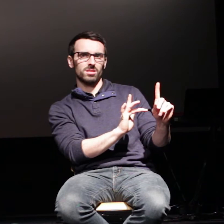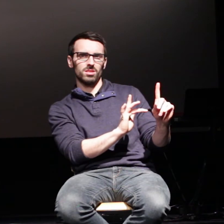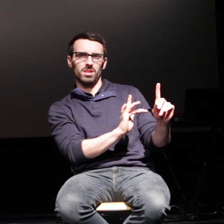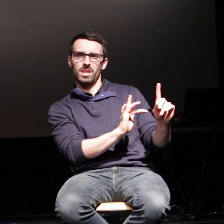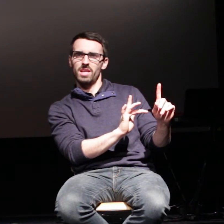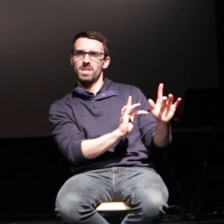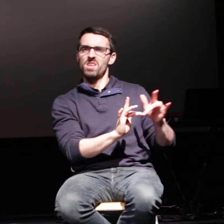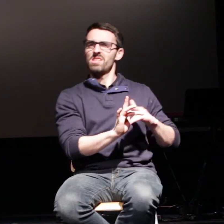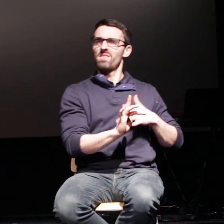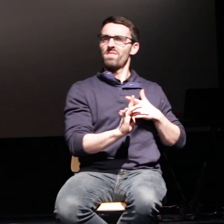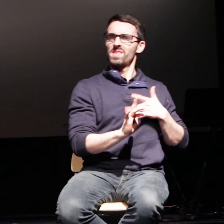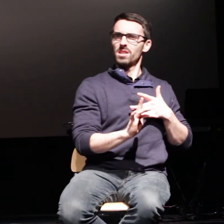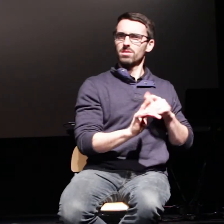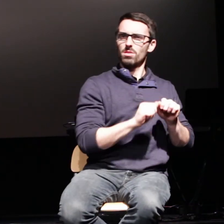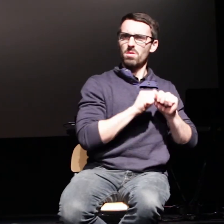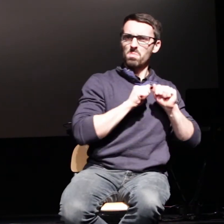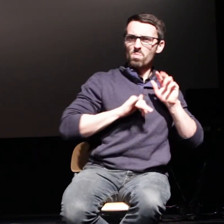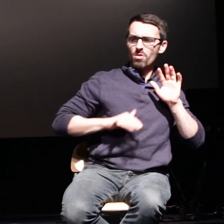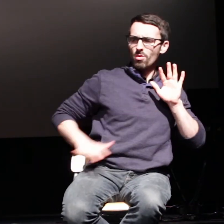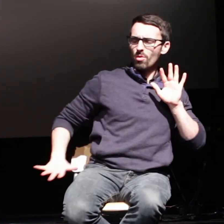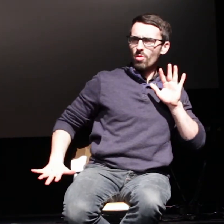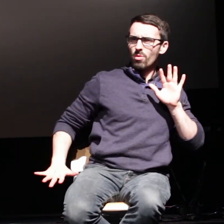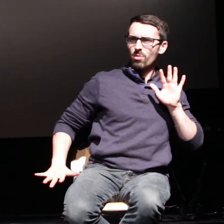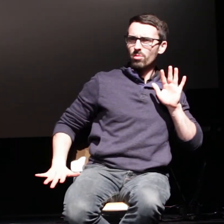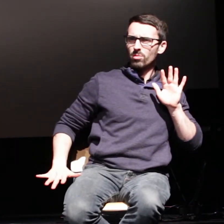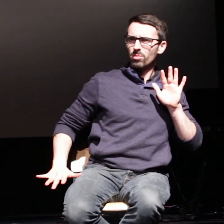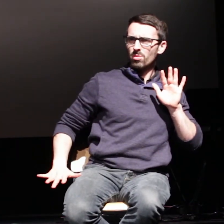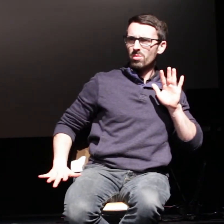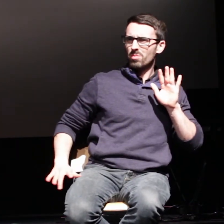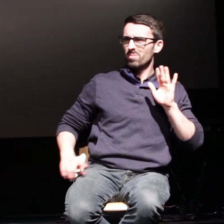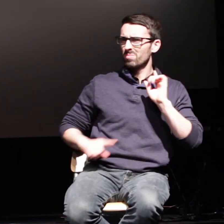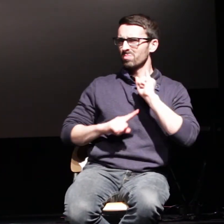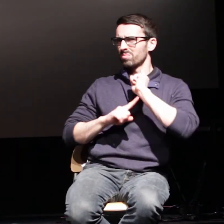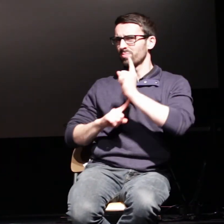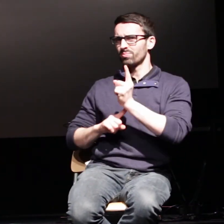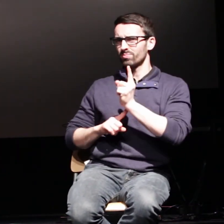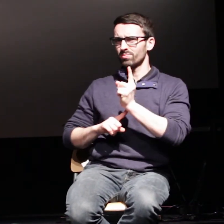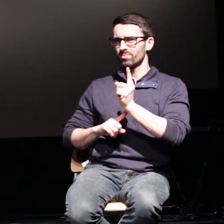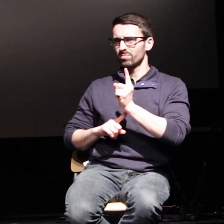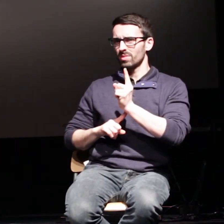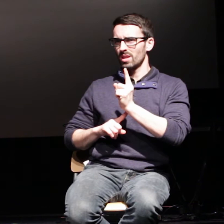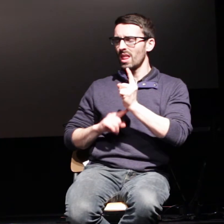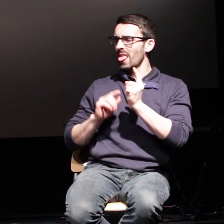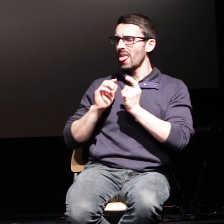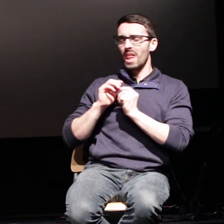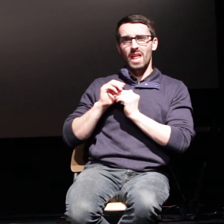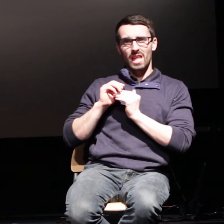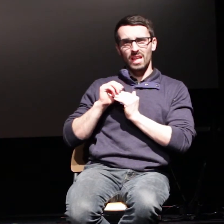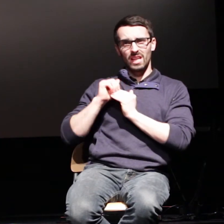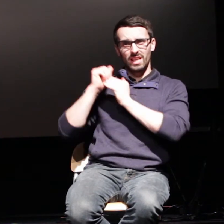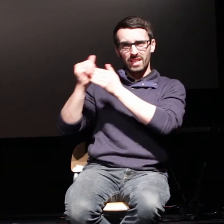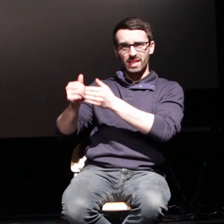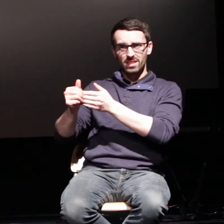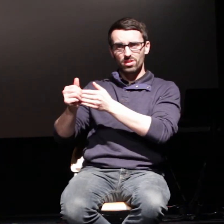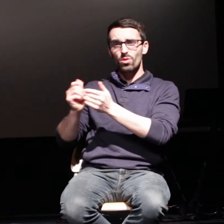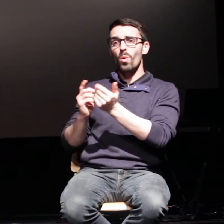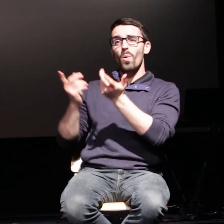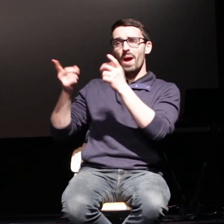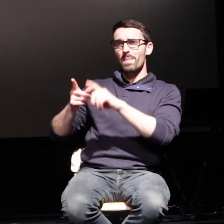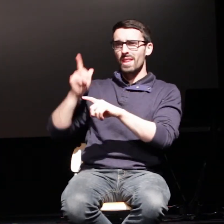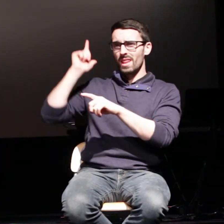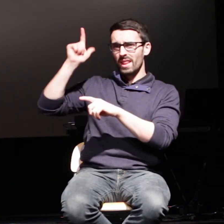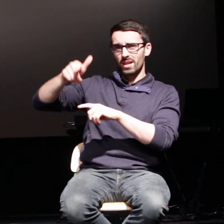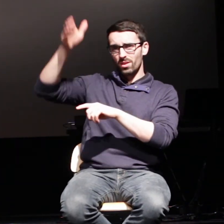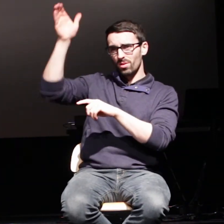of him. In this moment, that moment transfigures and sort of points toward what was about to happen with the cross. Jesus